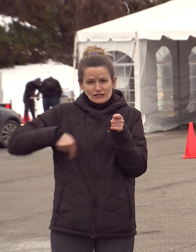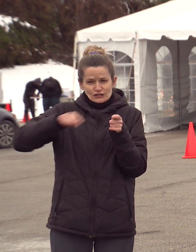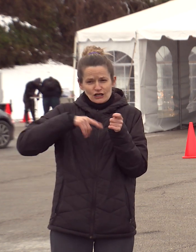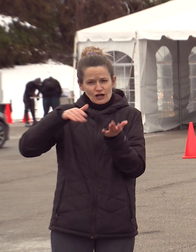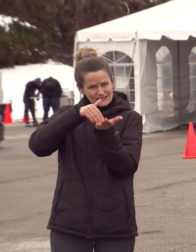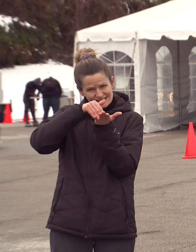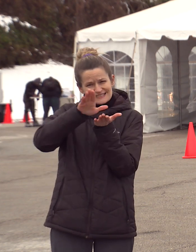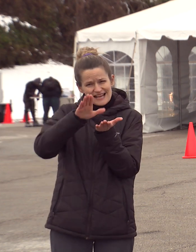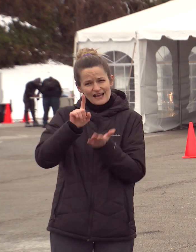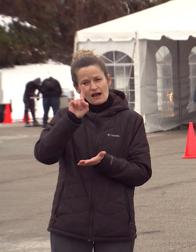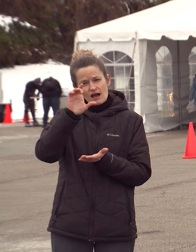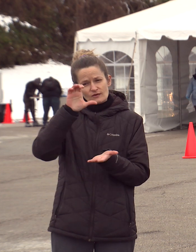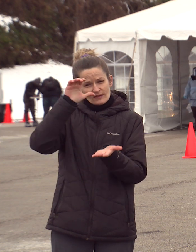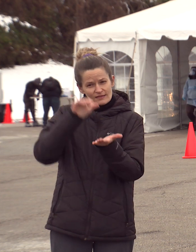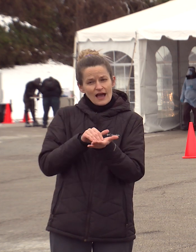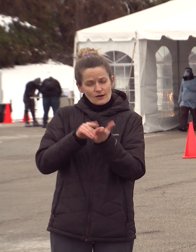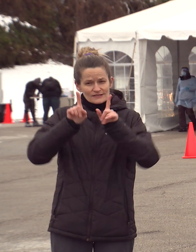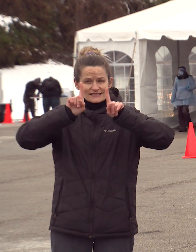100,000 tests, that's